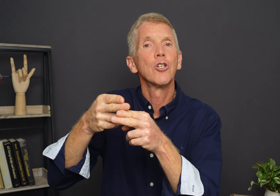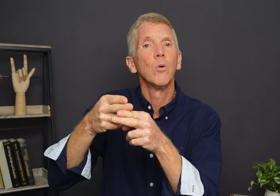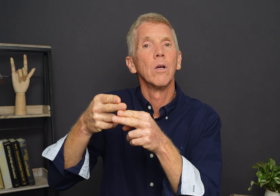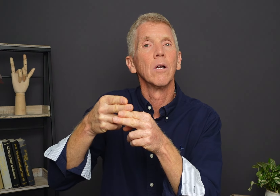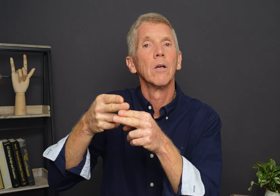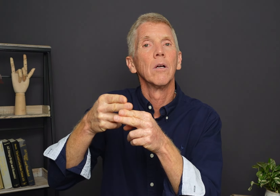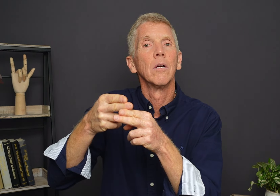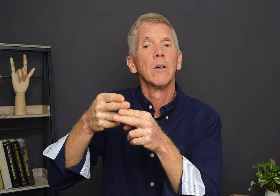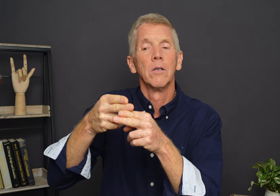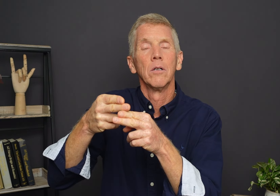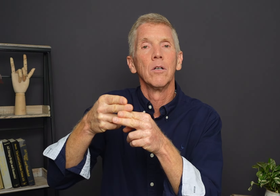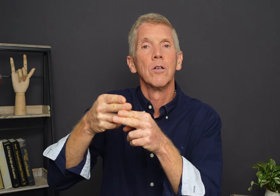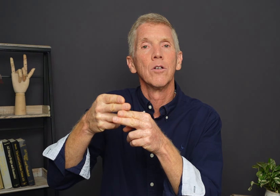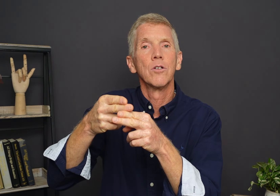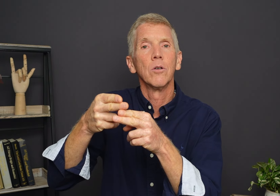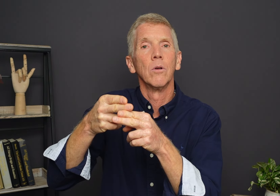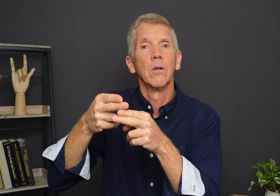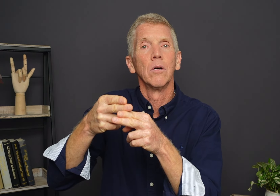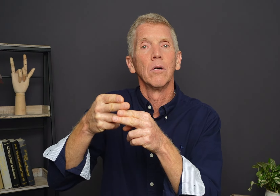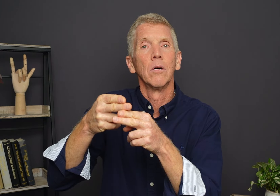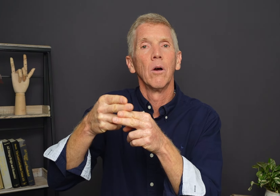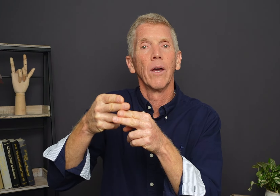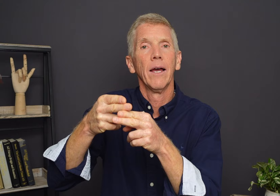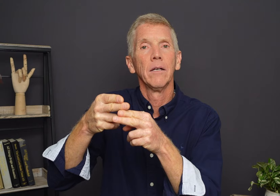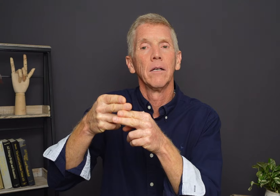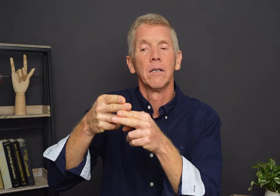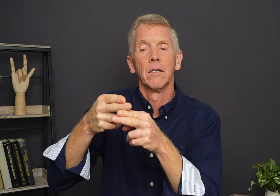Soon. Soon. Okay?